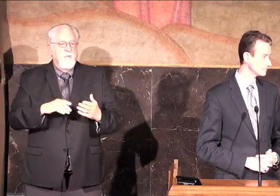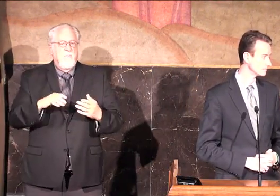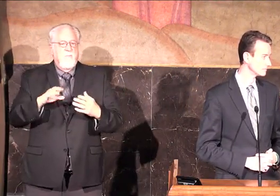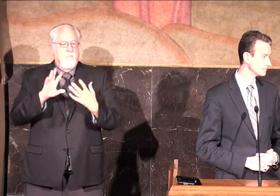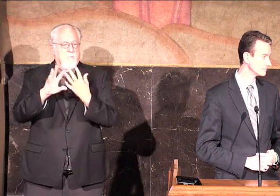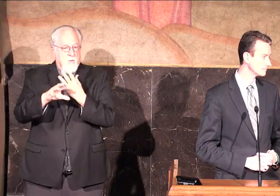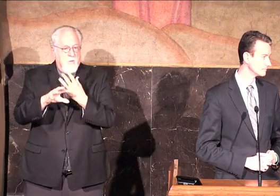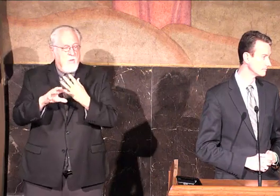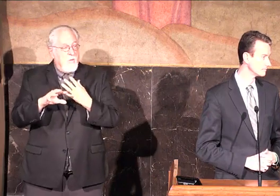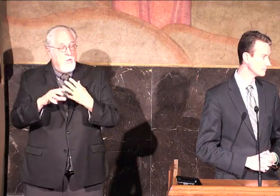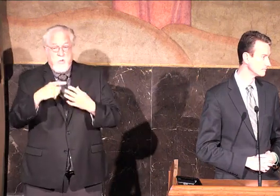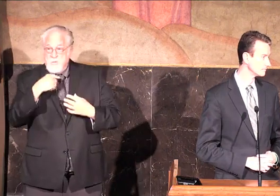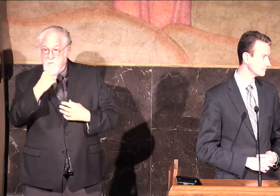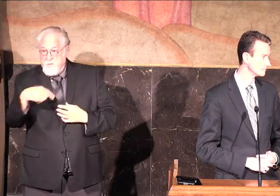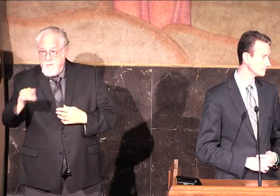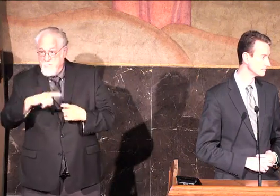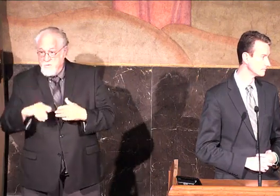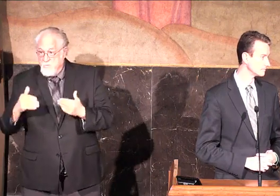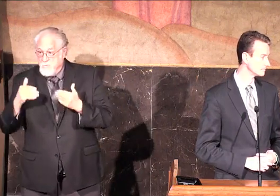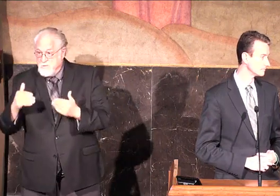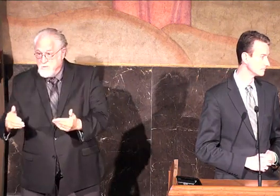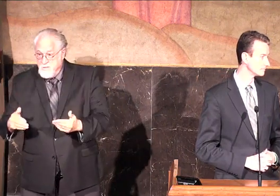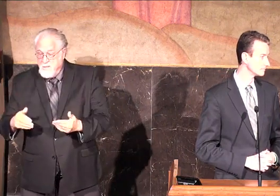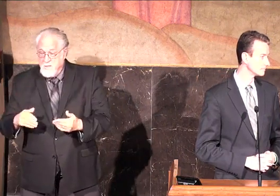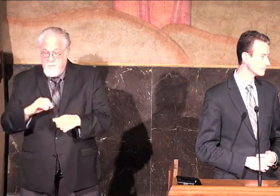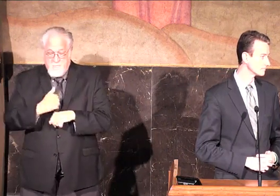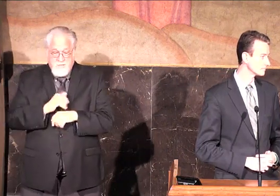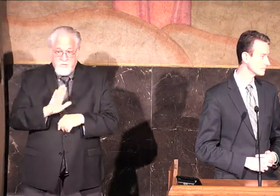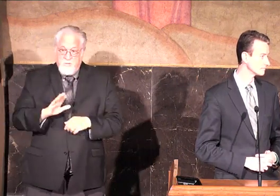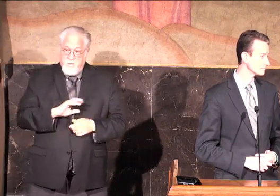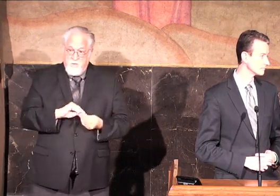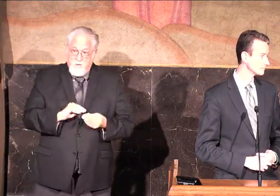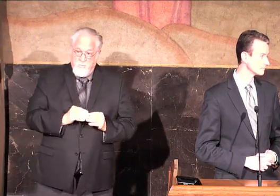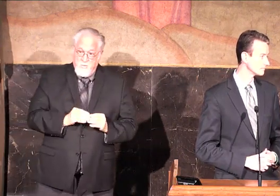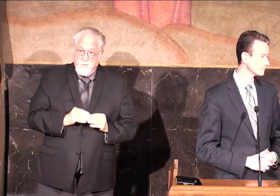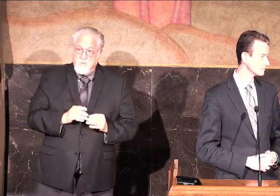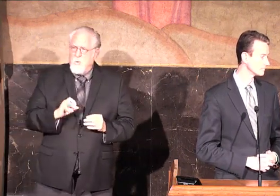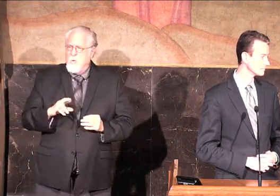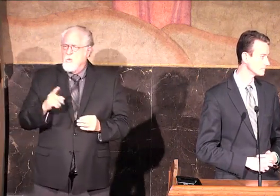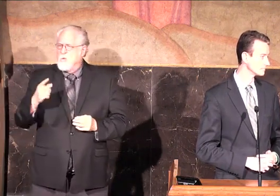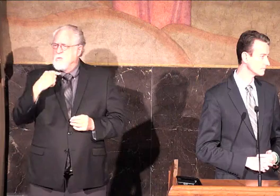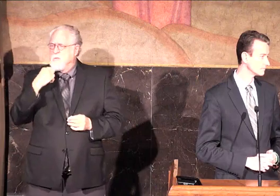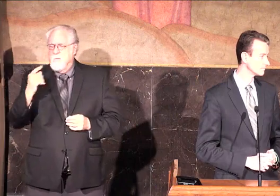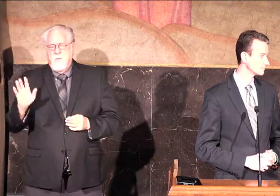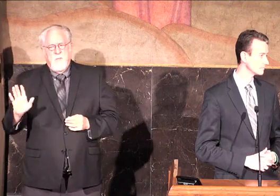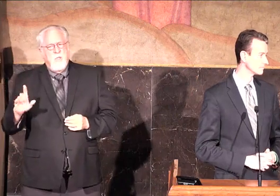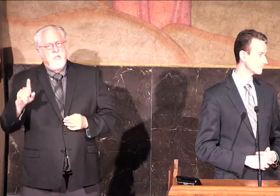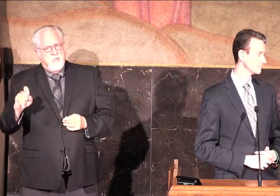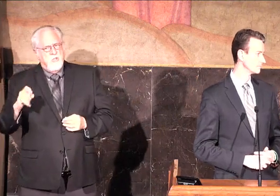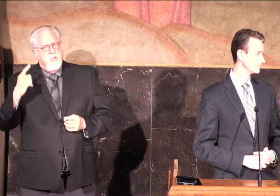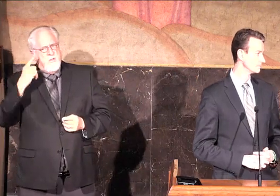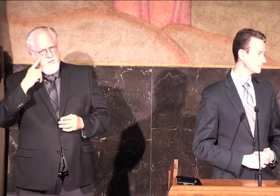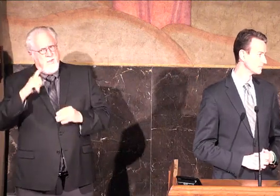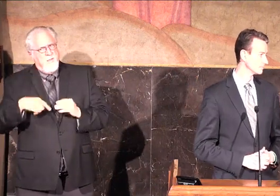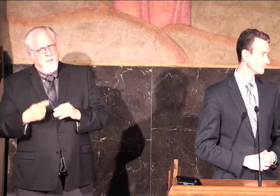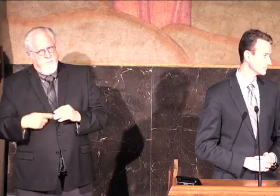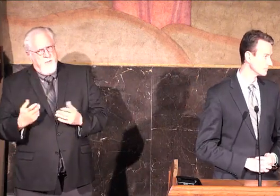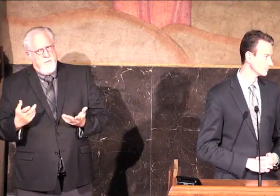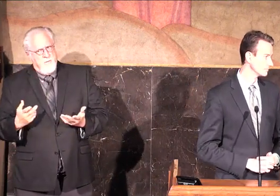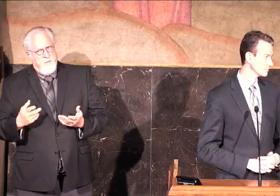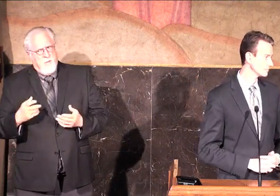to proceed as they are based on the numbers you know, or would you tell them that they should be thinking about